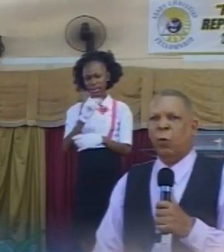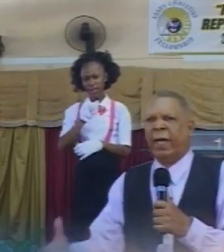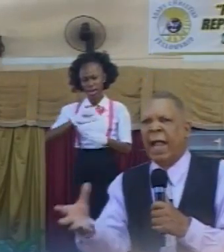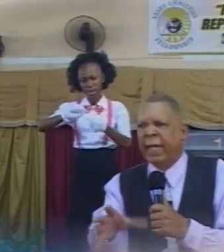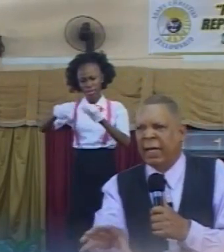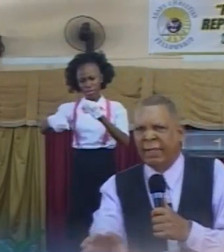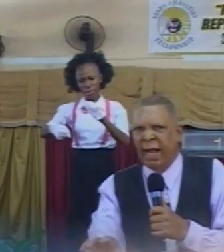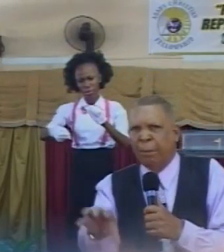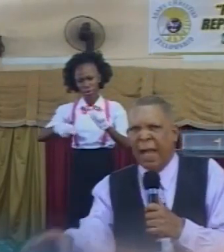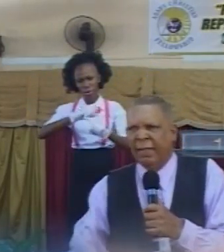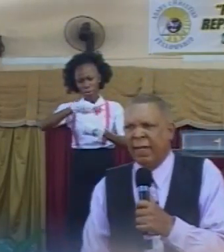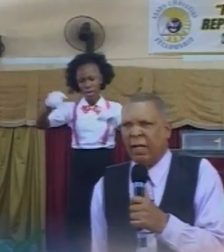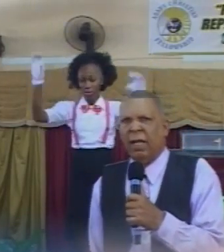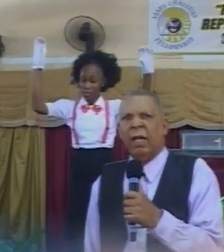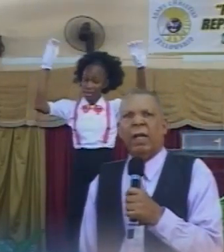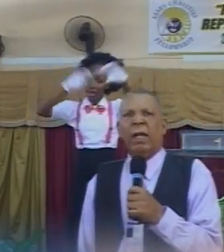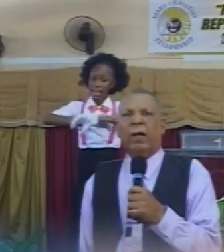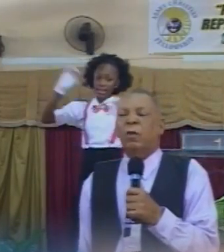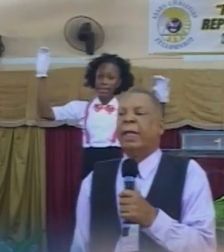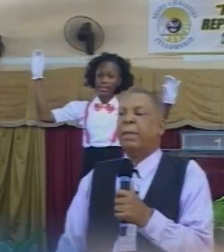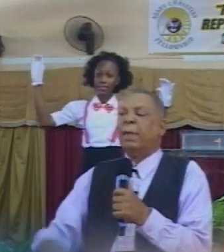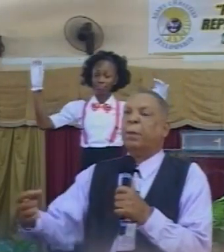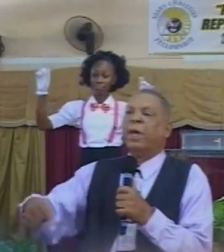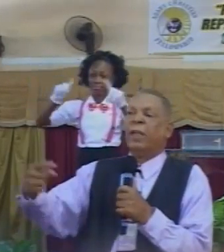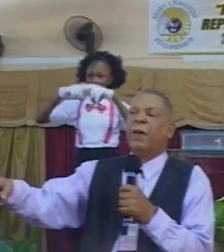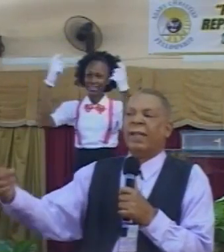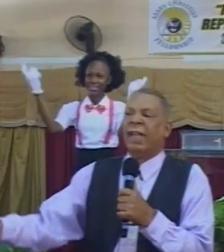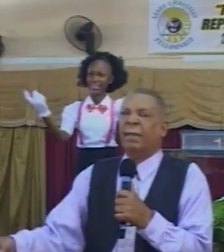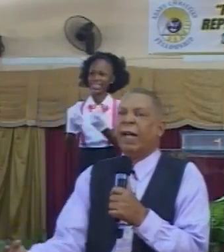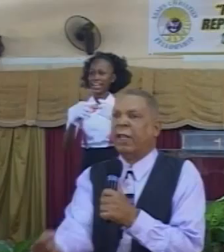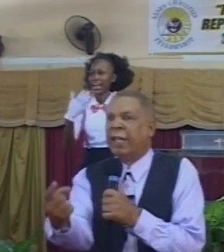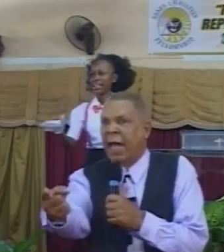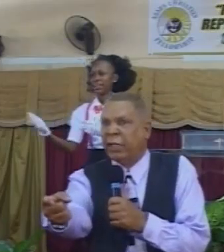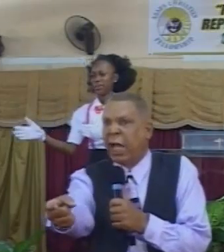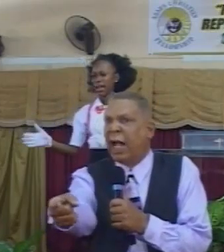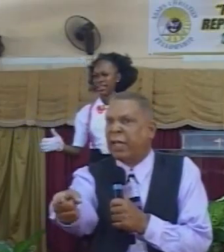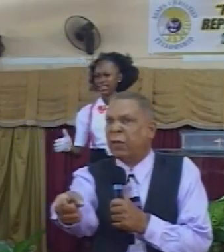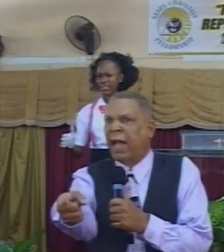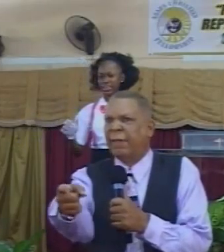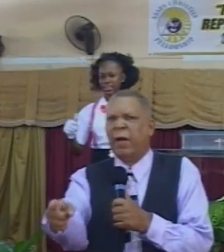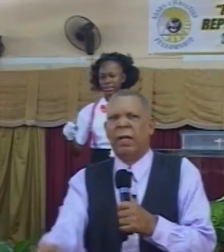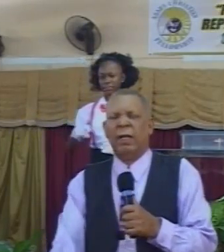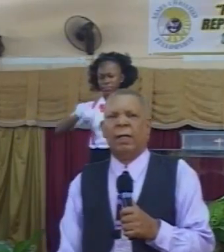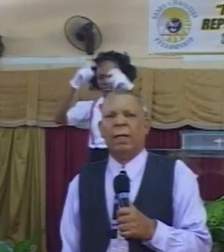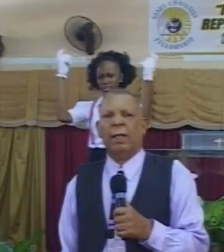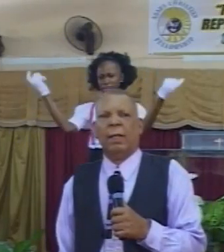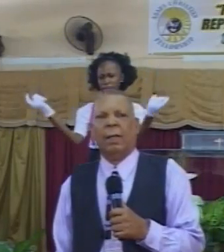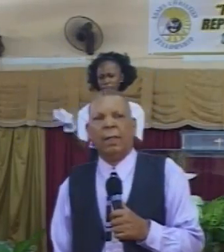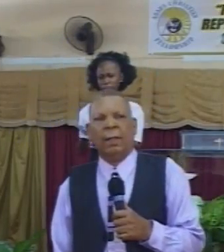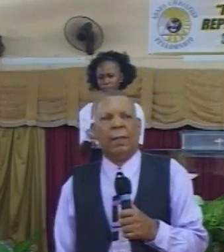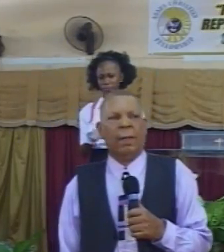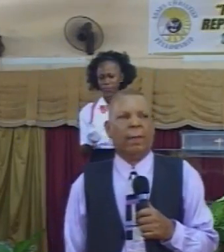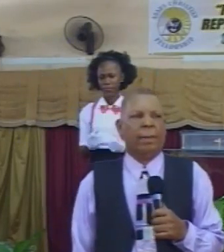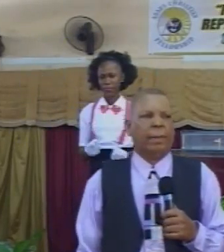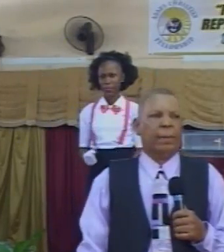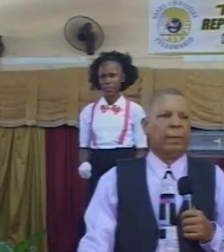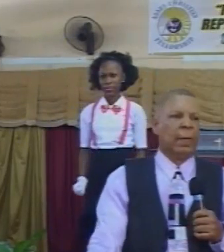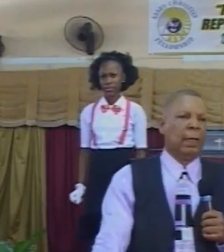When you calculate sin and plan sin, you better be able to pay for it for yourself, because you can't charge it to Calvary.